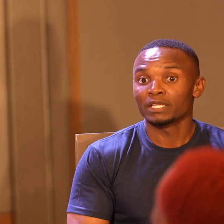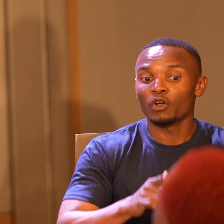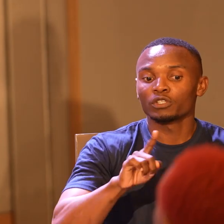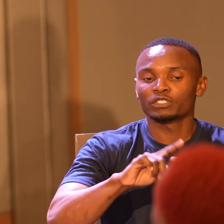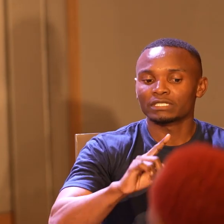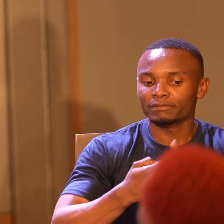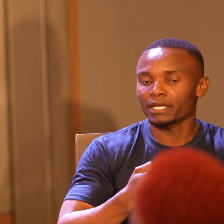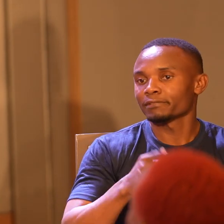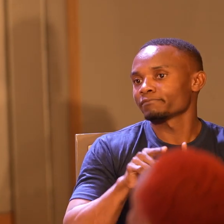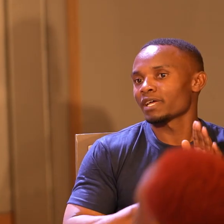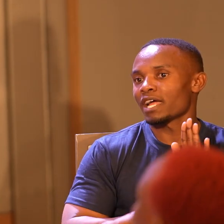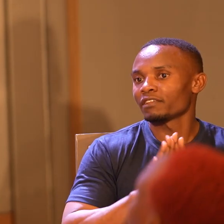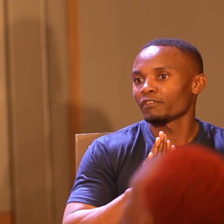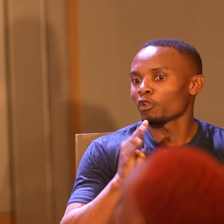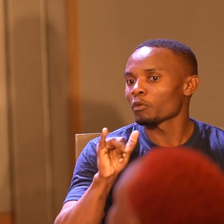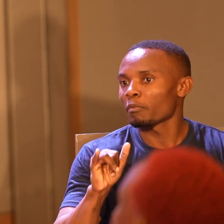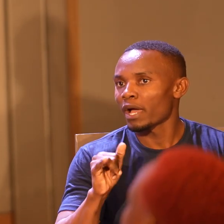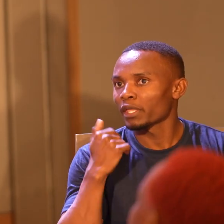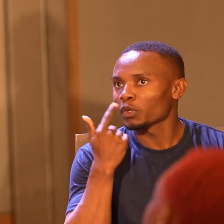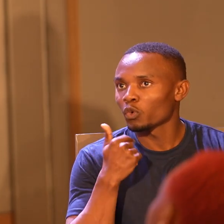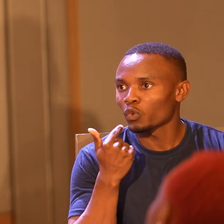Standards are developed by